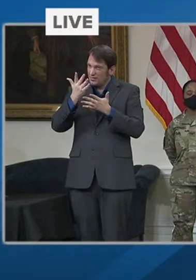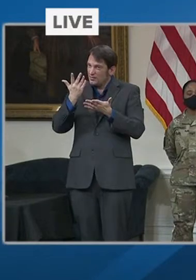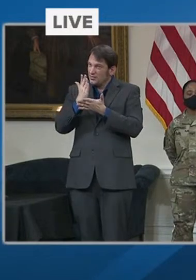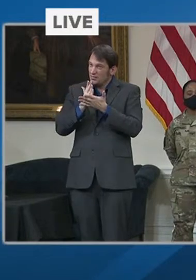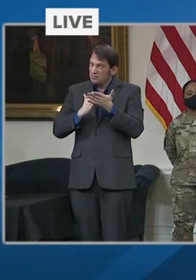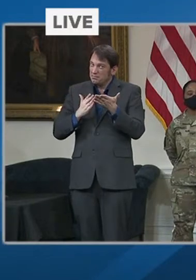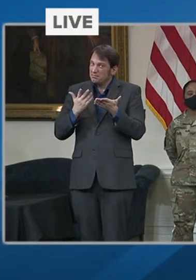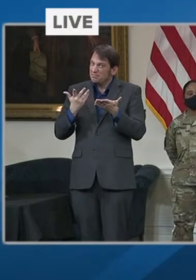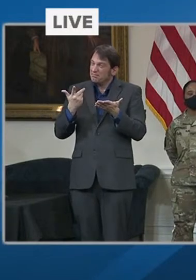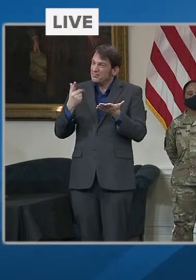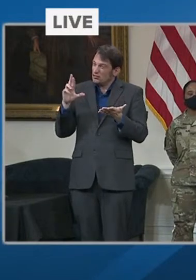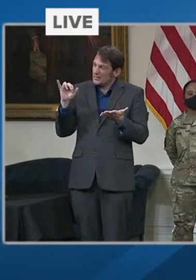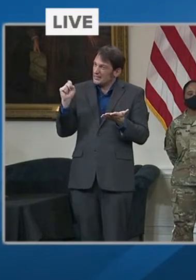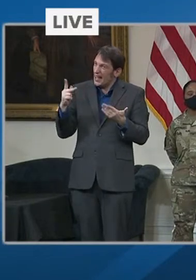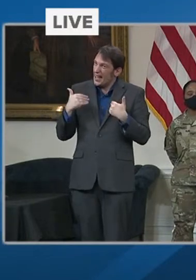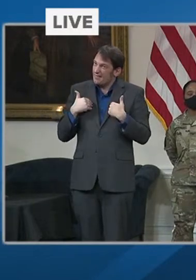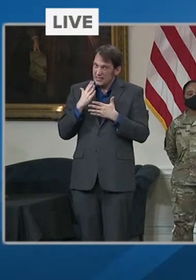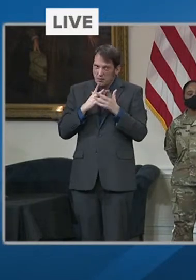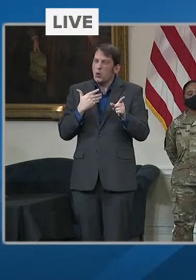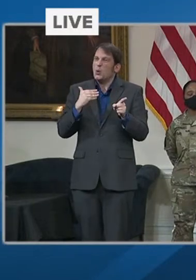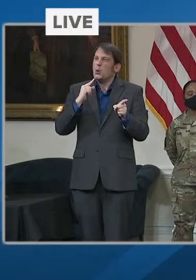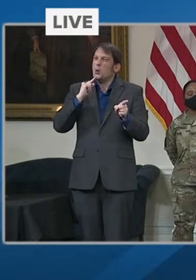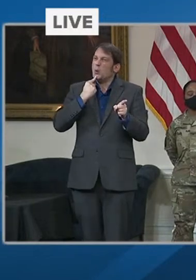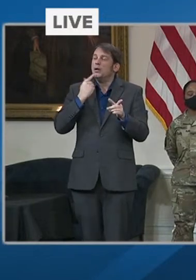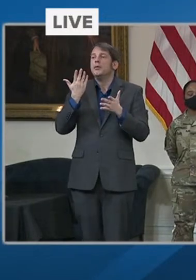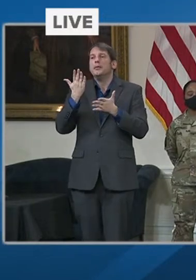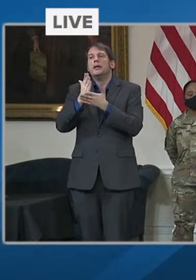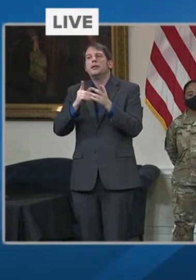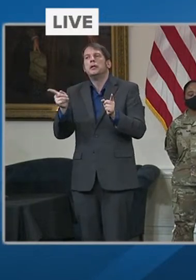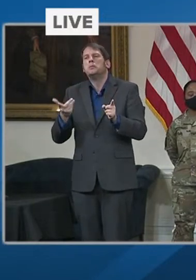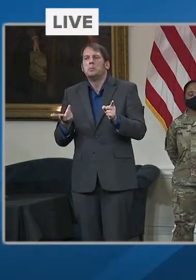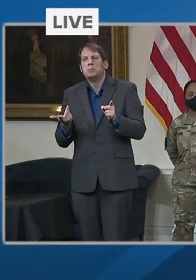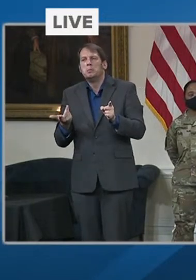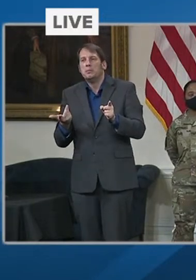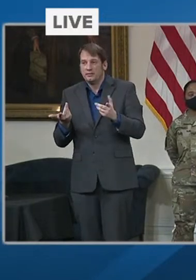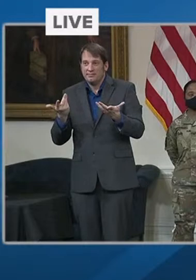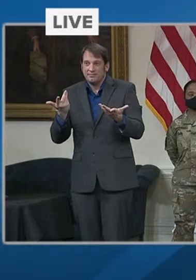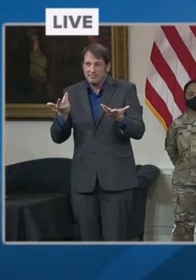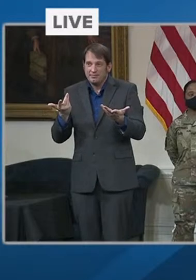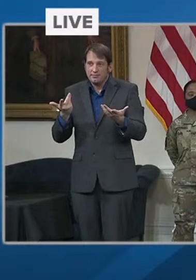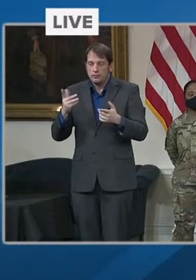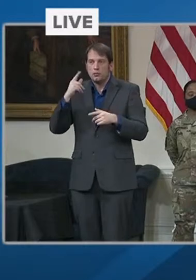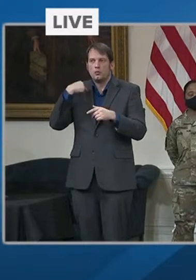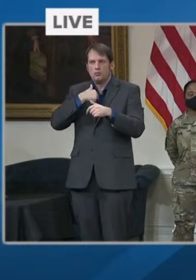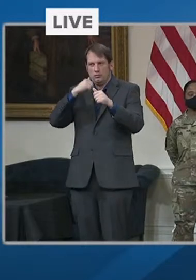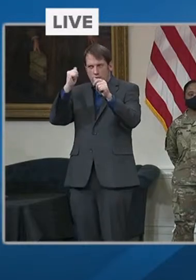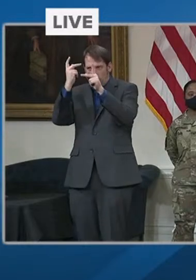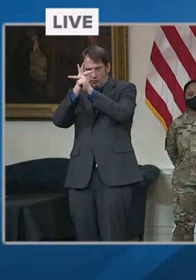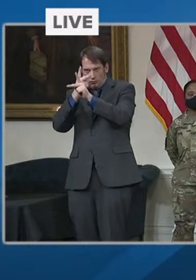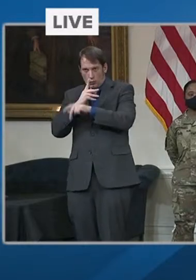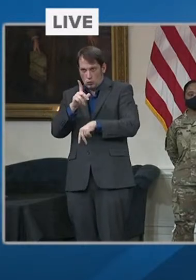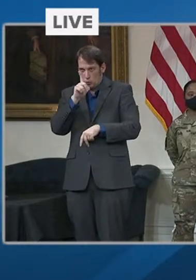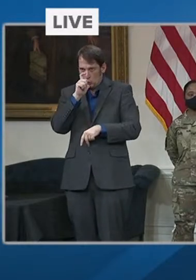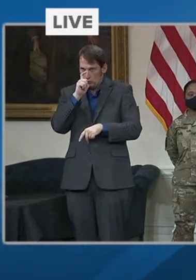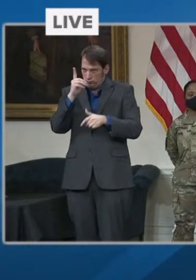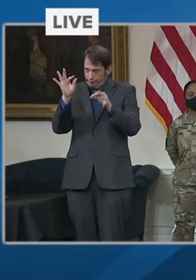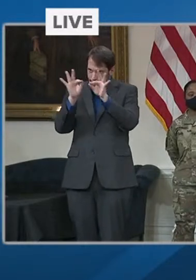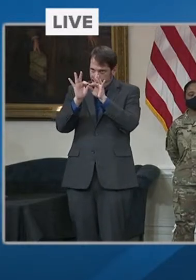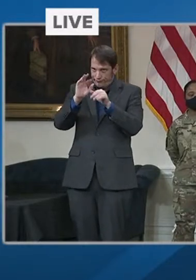The adjusted prioritization described by the governor and agreed to by representatives from the major health systems in